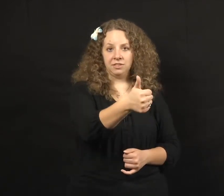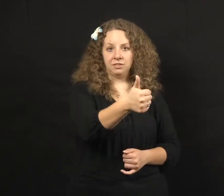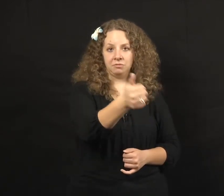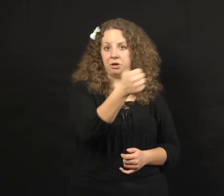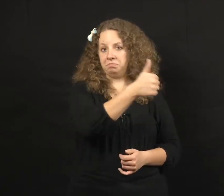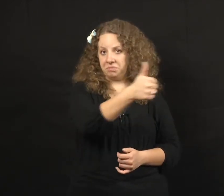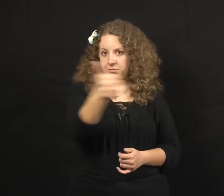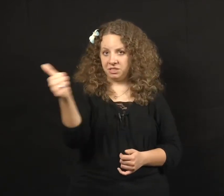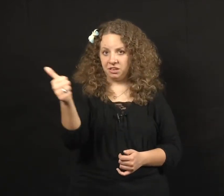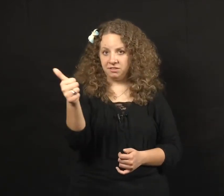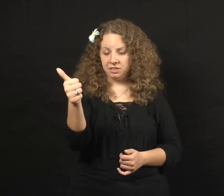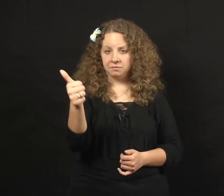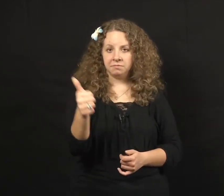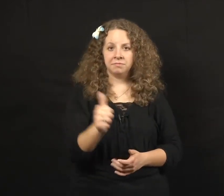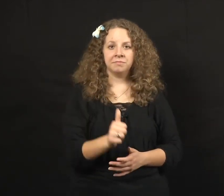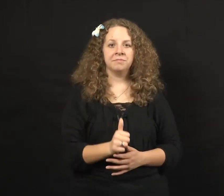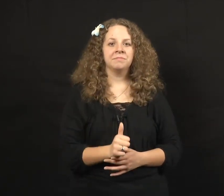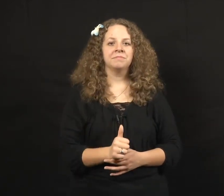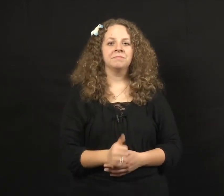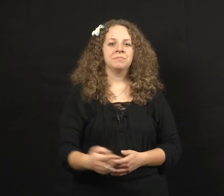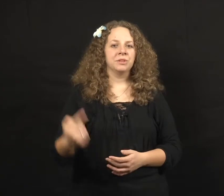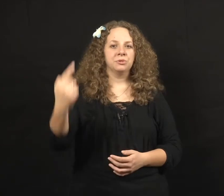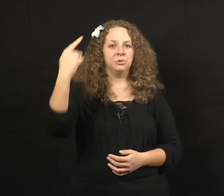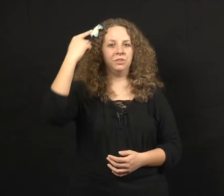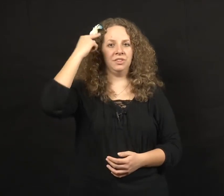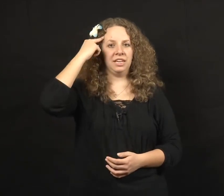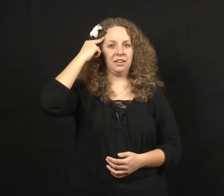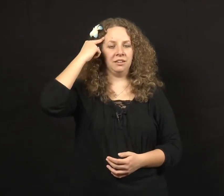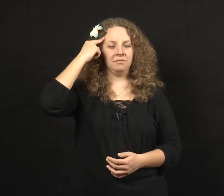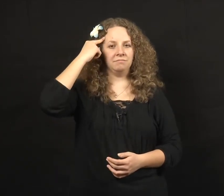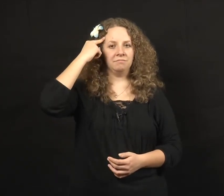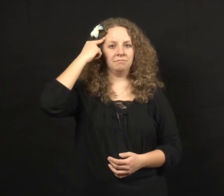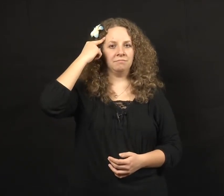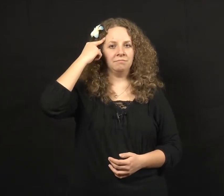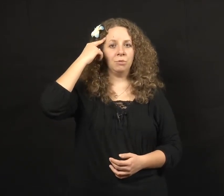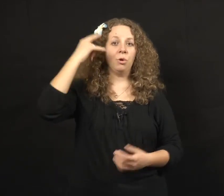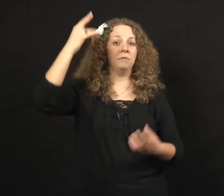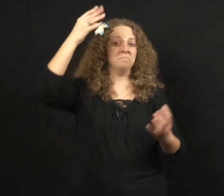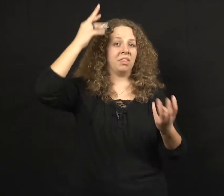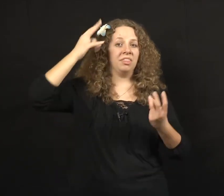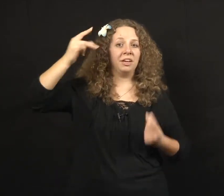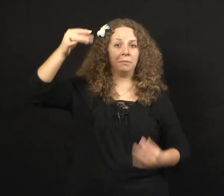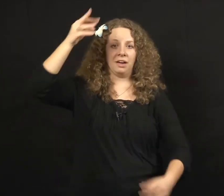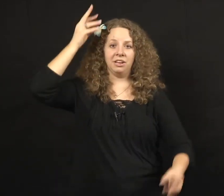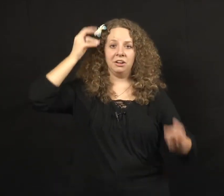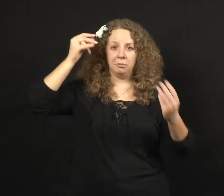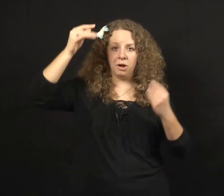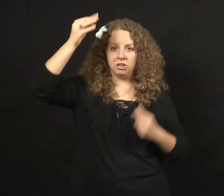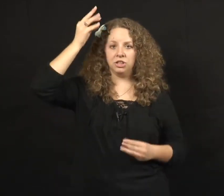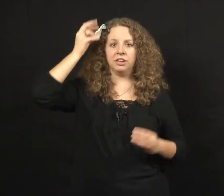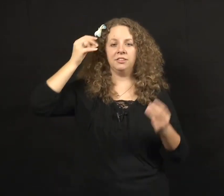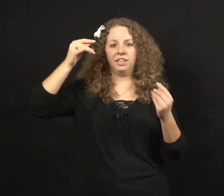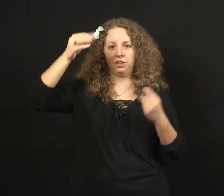Themselves, or themselves. To think, or think about it, or ponder it, think it